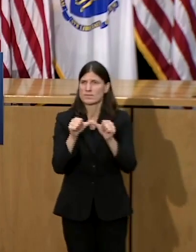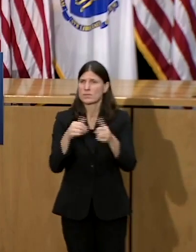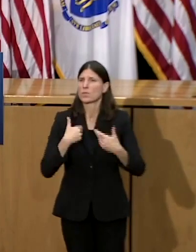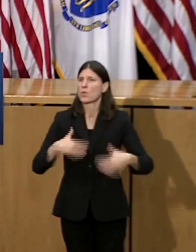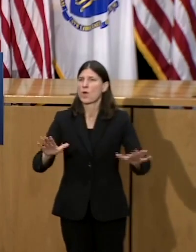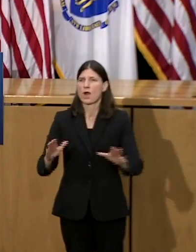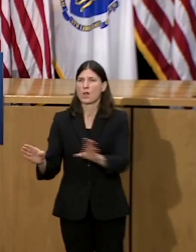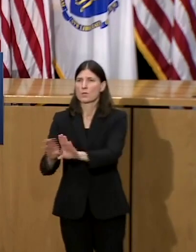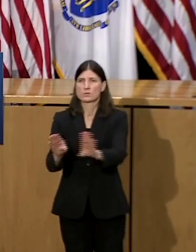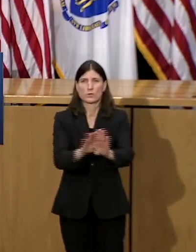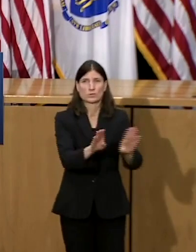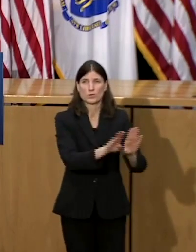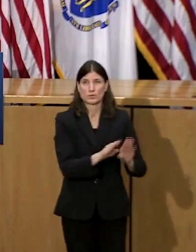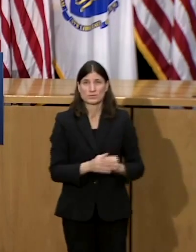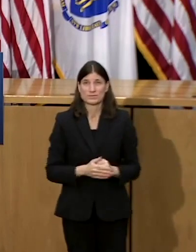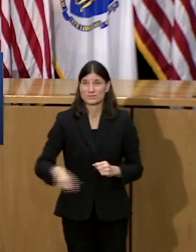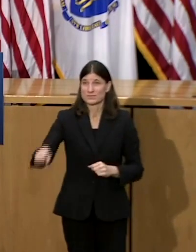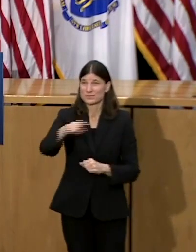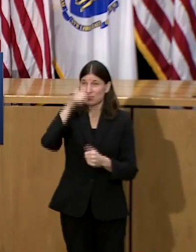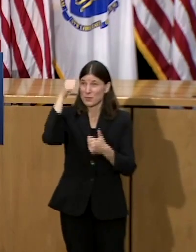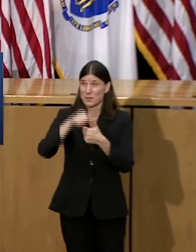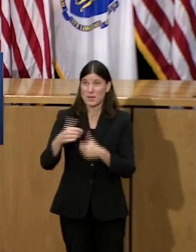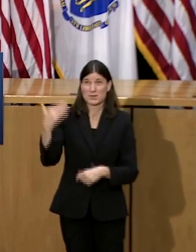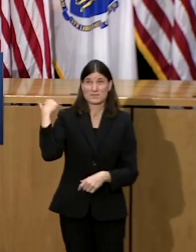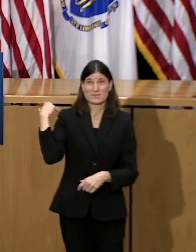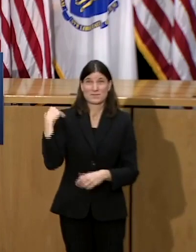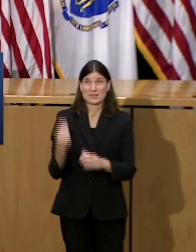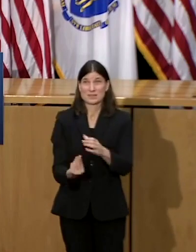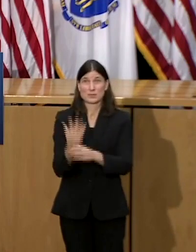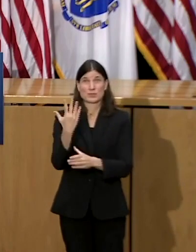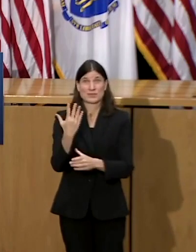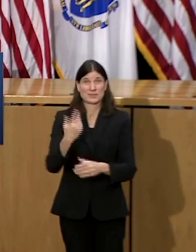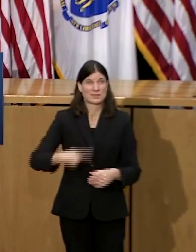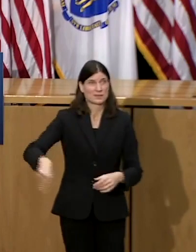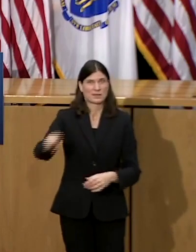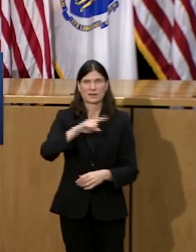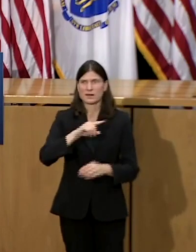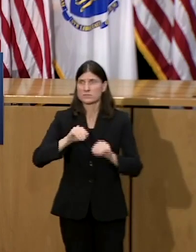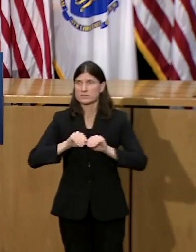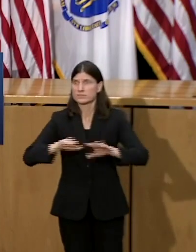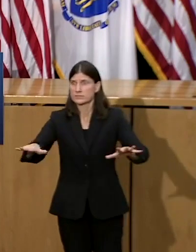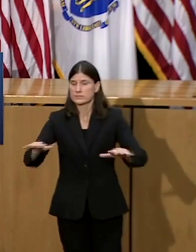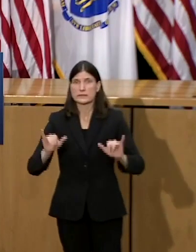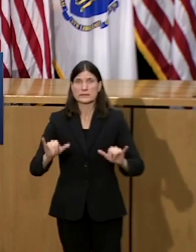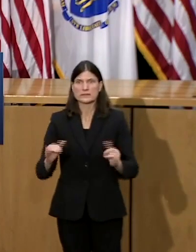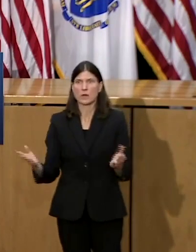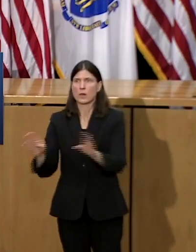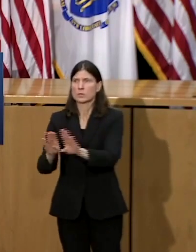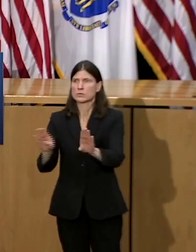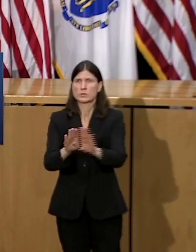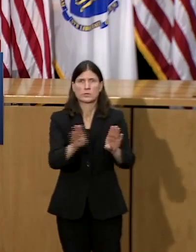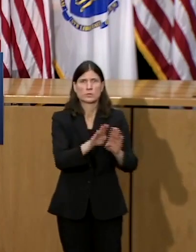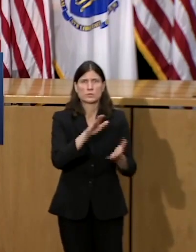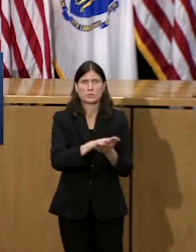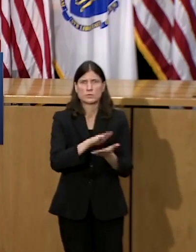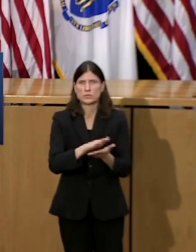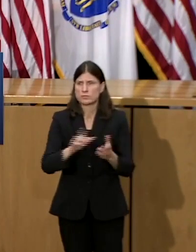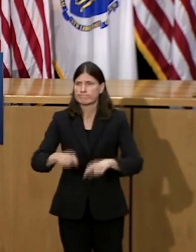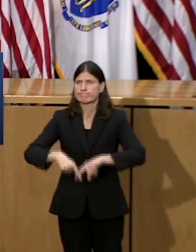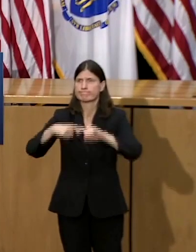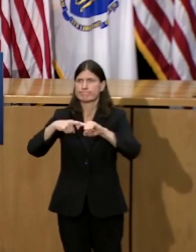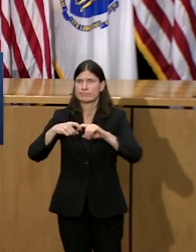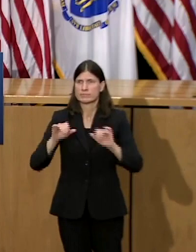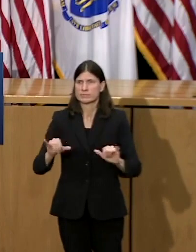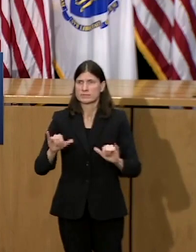schools, we were forced to order schools to close in-person operations. At this point, there is clear and convincing